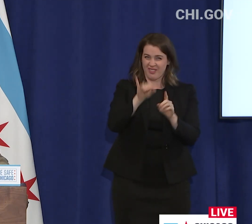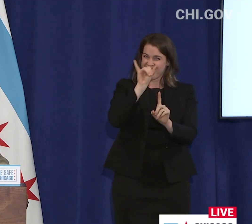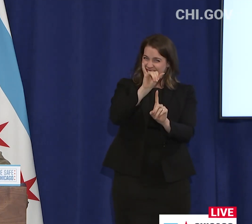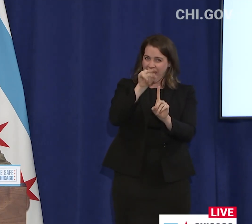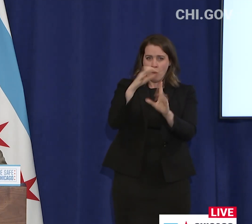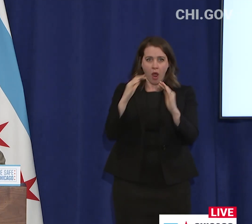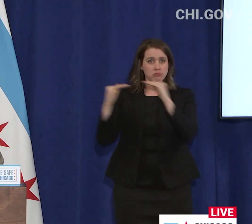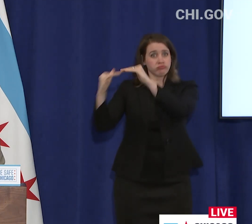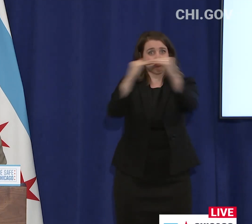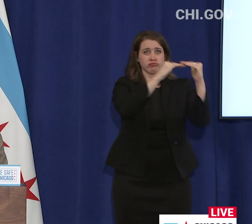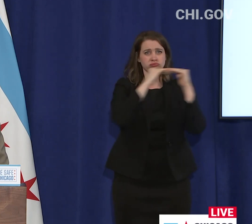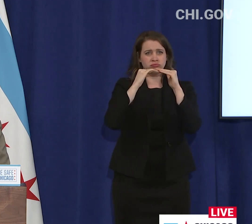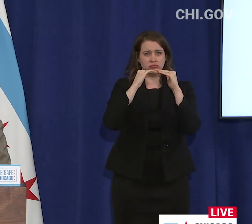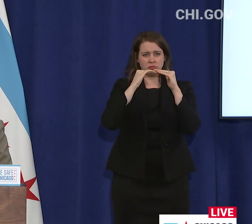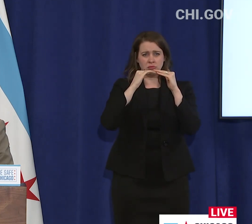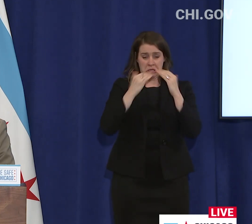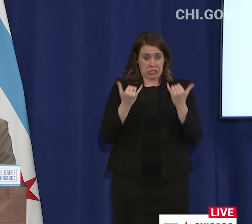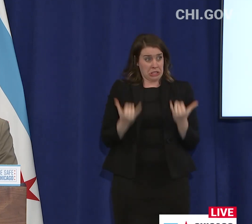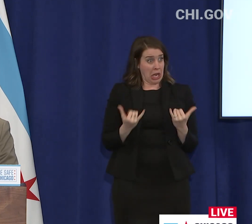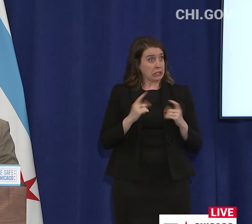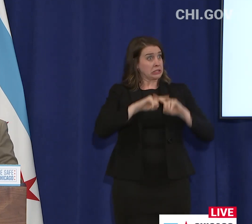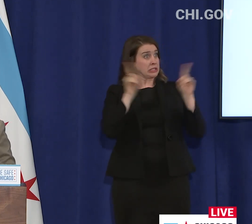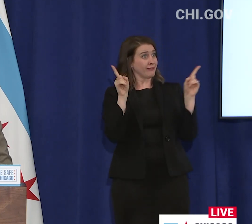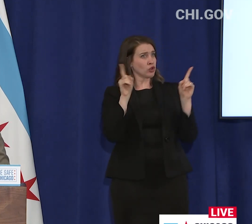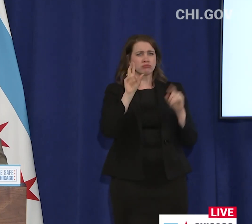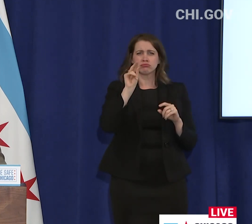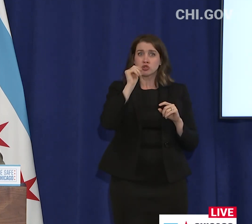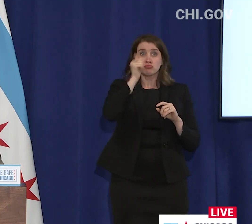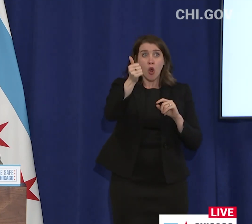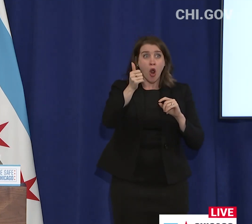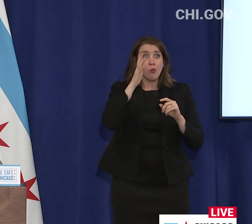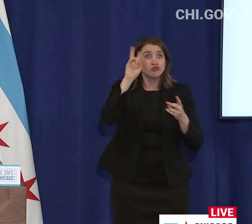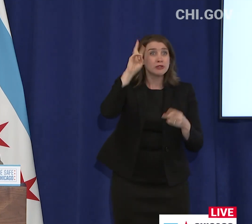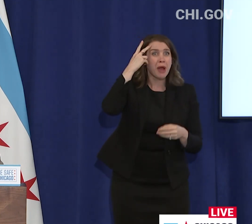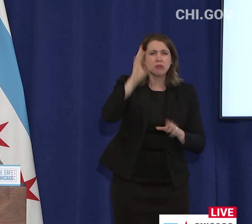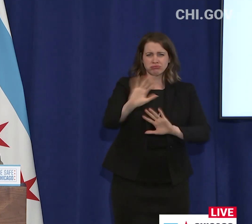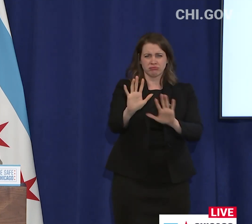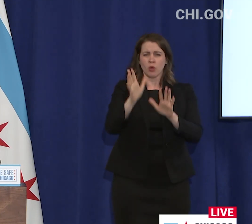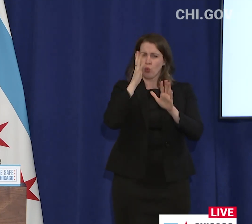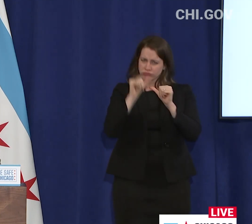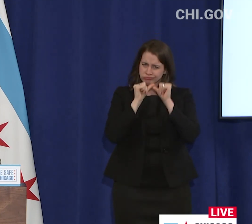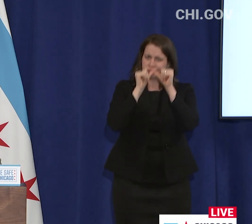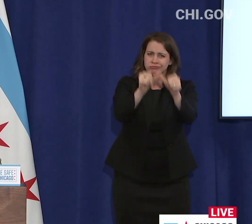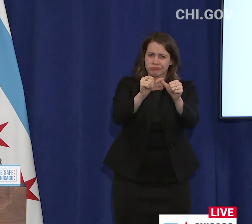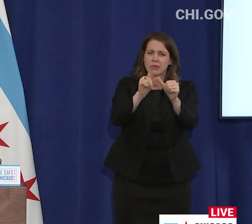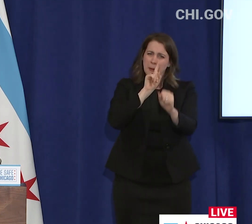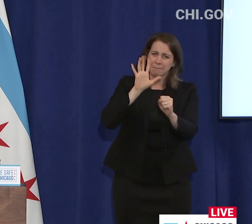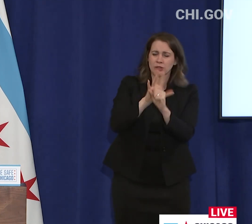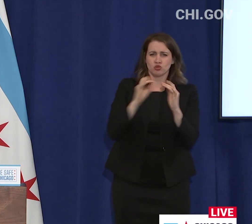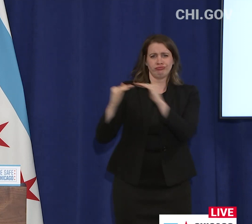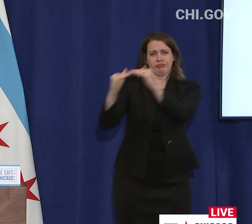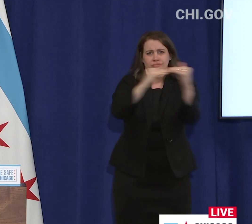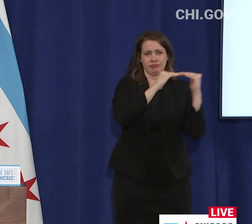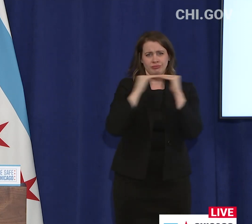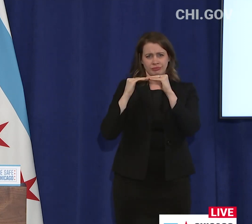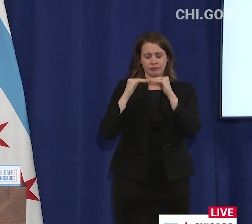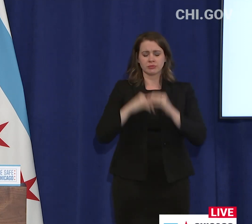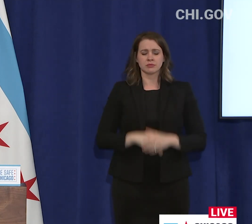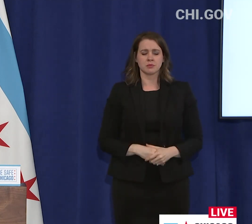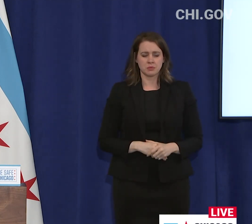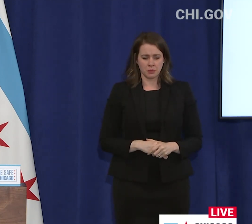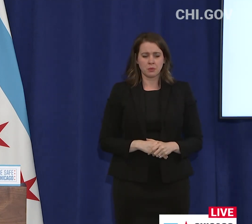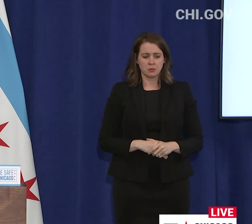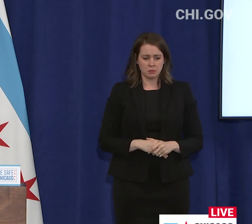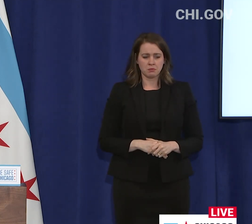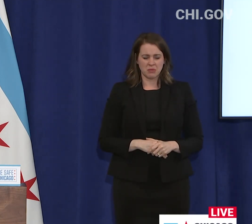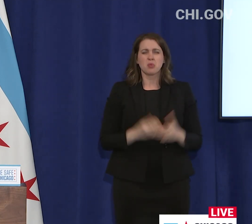and today is no different, nor will tomorrow be. Now, let's turn to